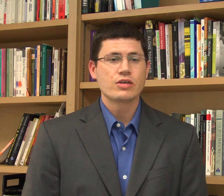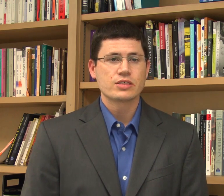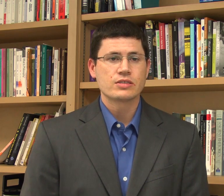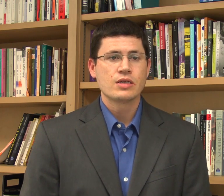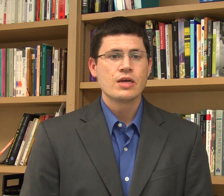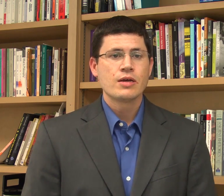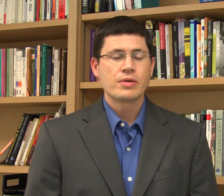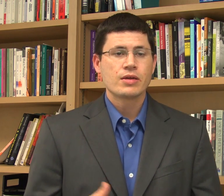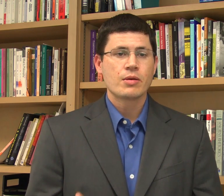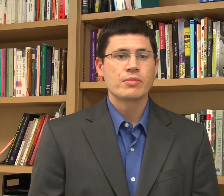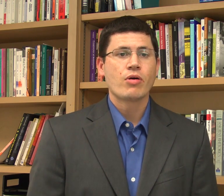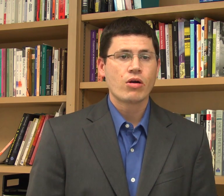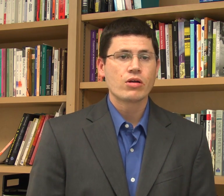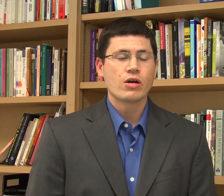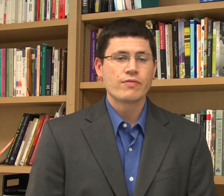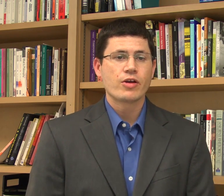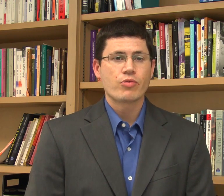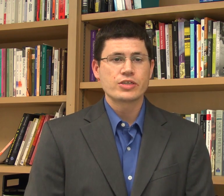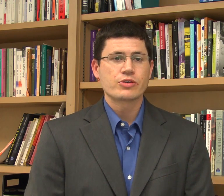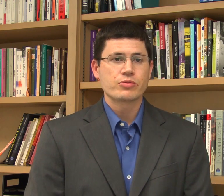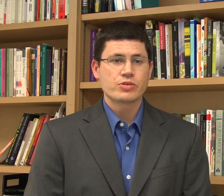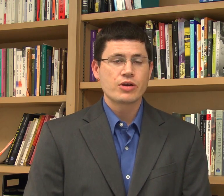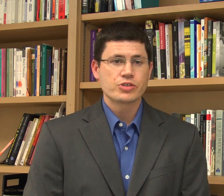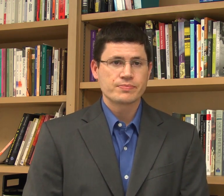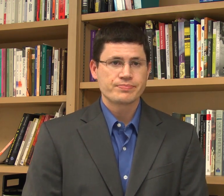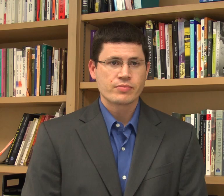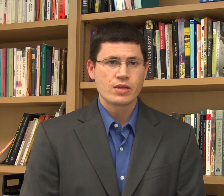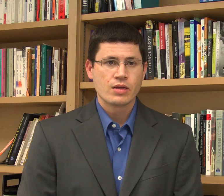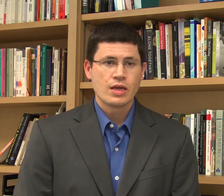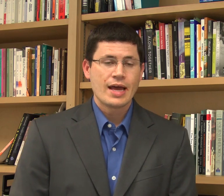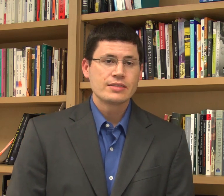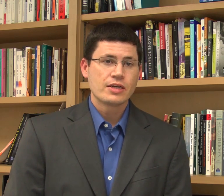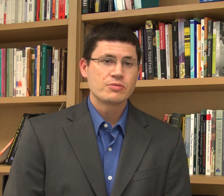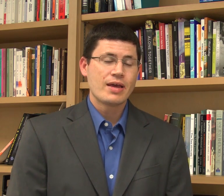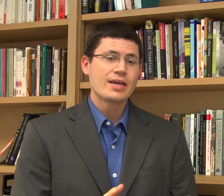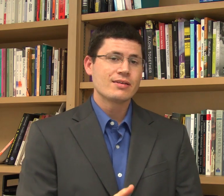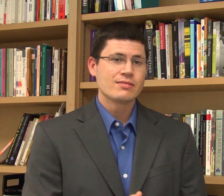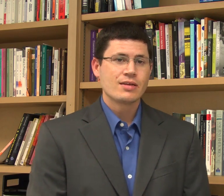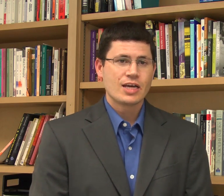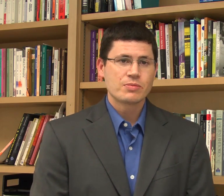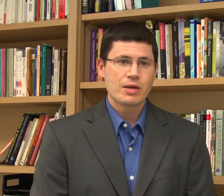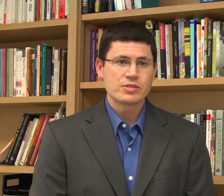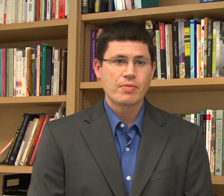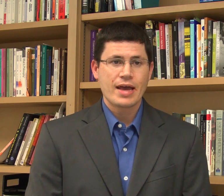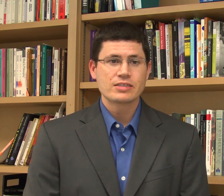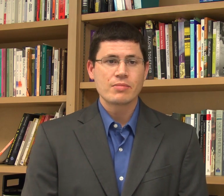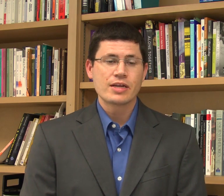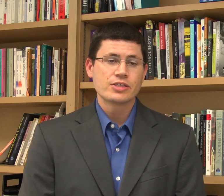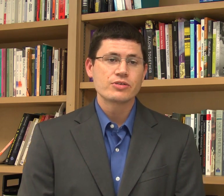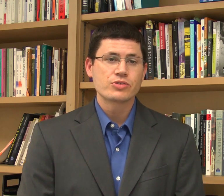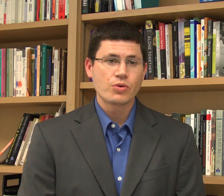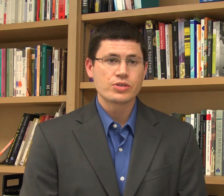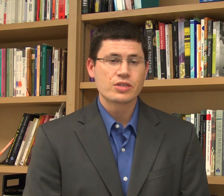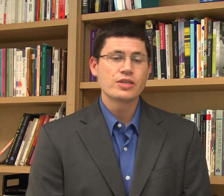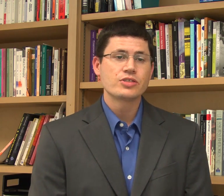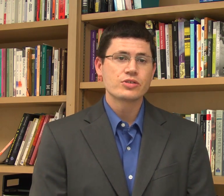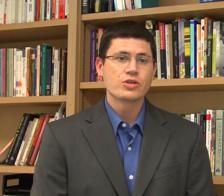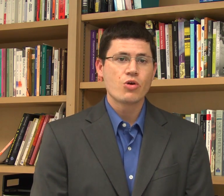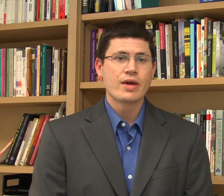Austin, becoming part of their project group structure. As such, Megan has been able to pass the managerial torch to this year's